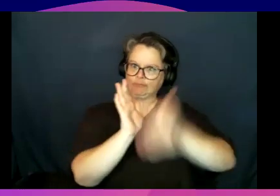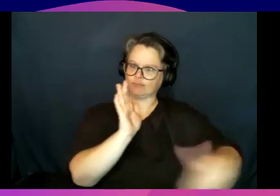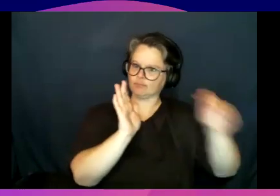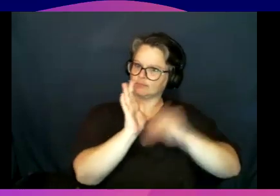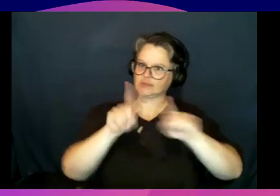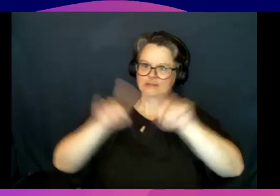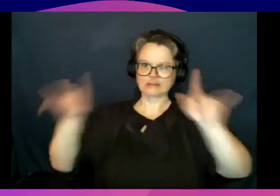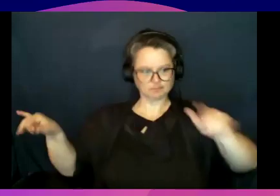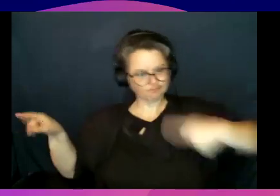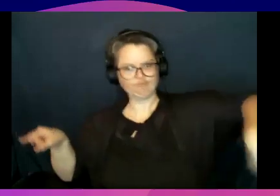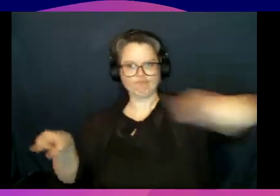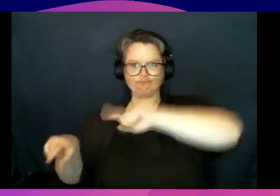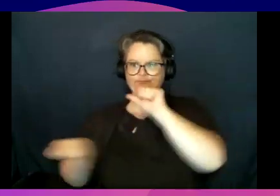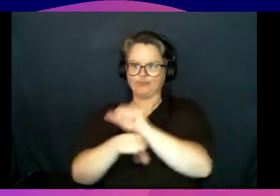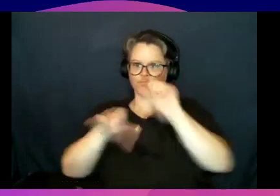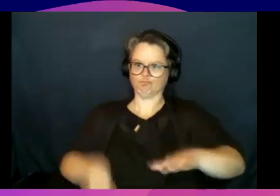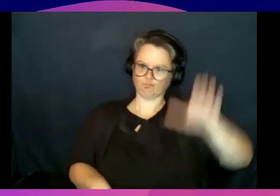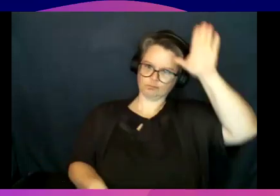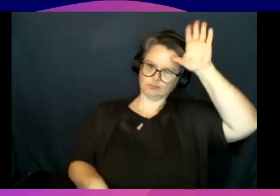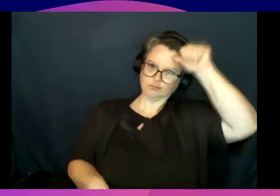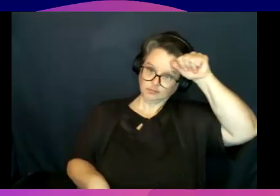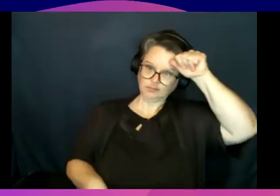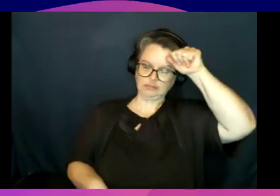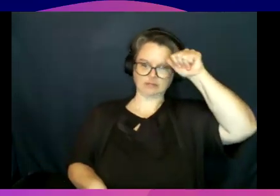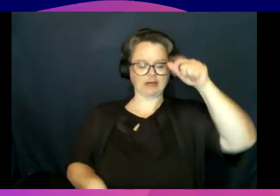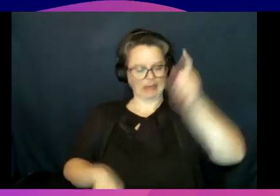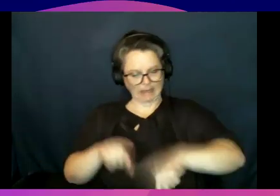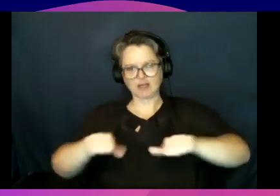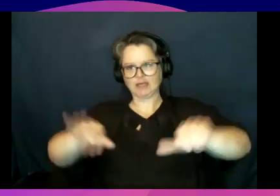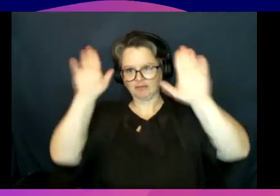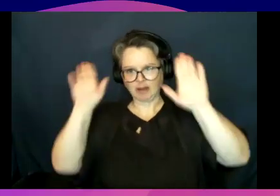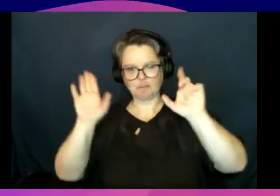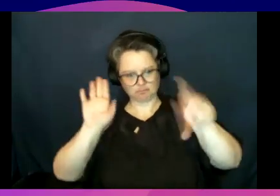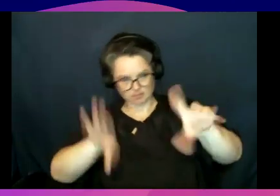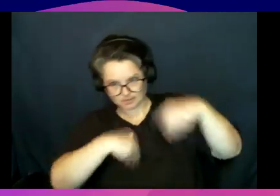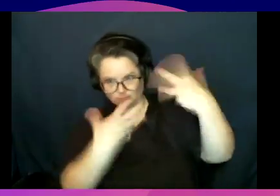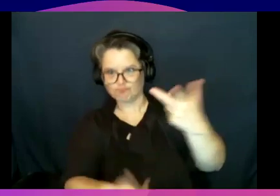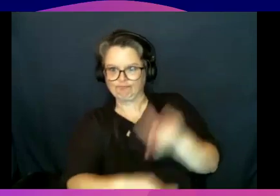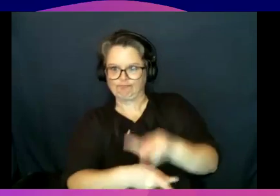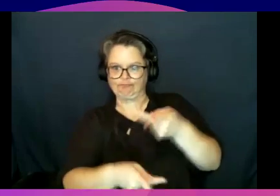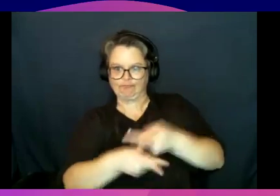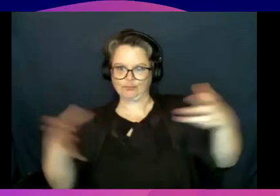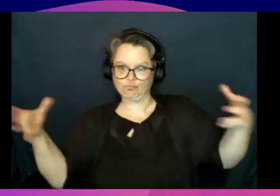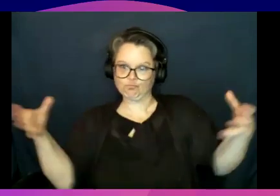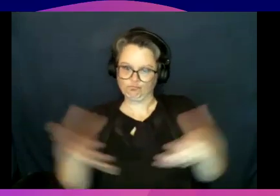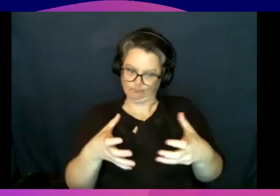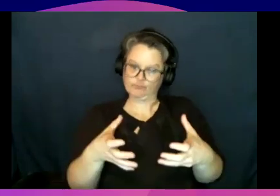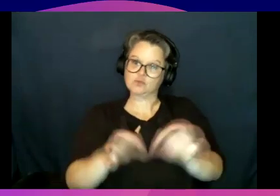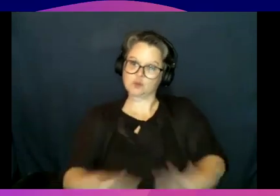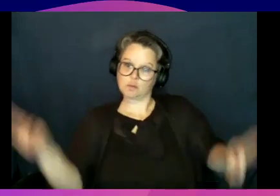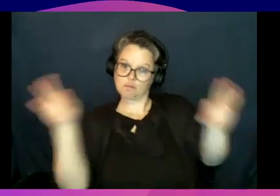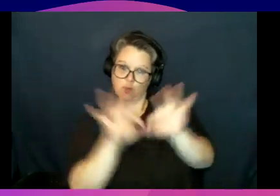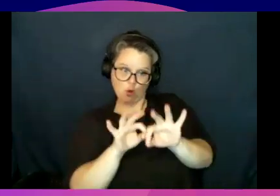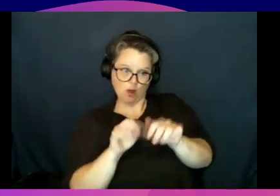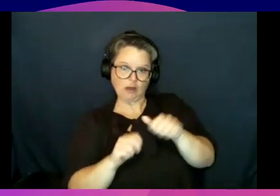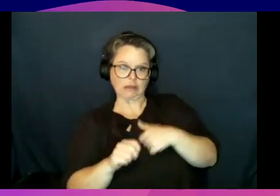study explored the concept of vicarious resilience and how staff grow and learn in their work, and how witnessing resilience of